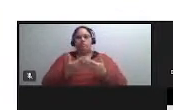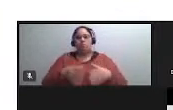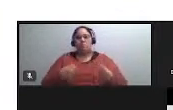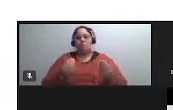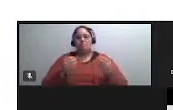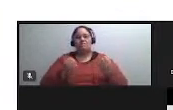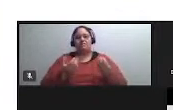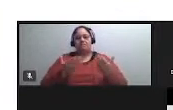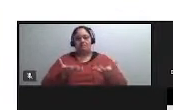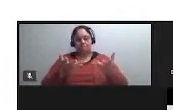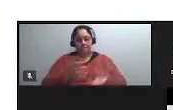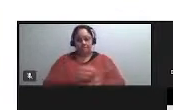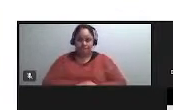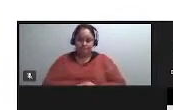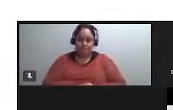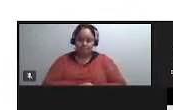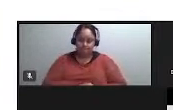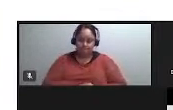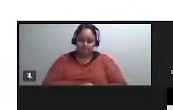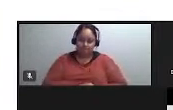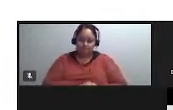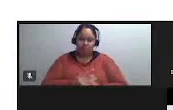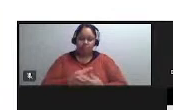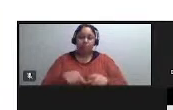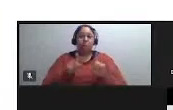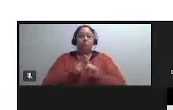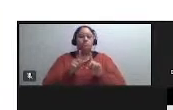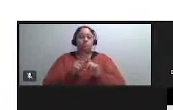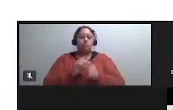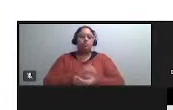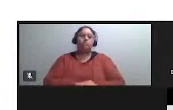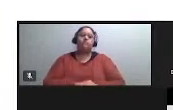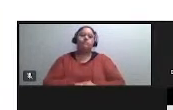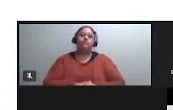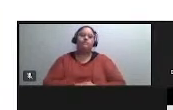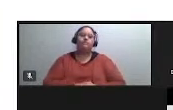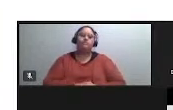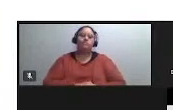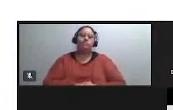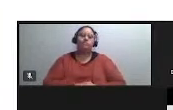service. We also had